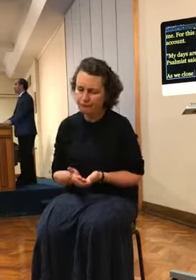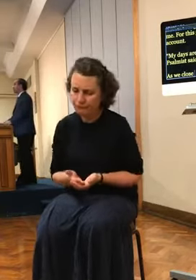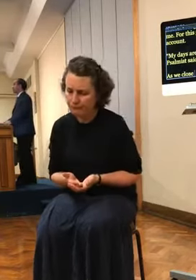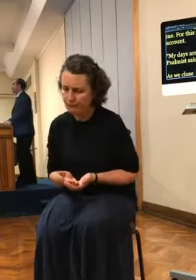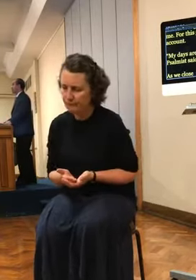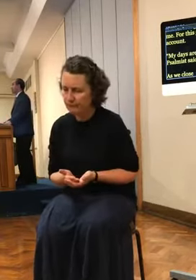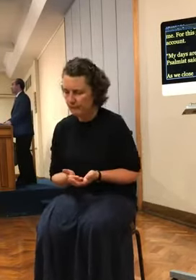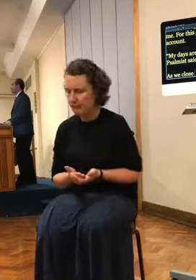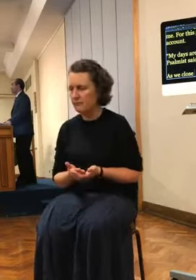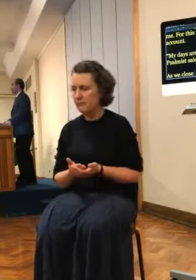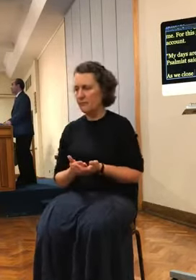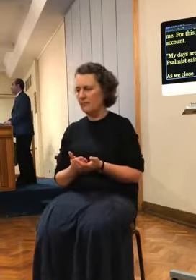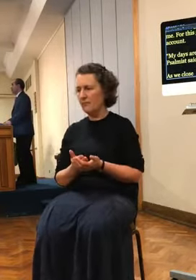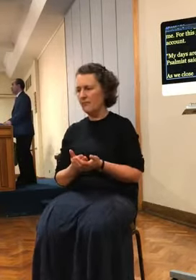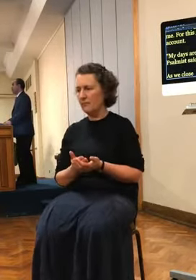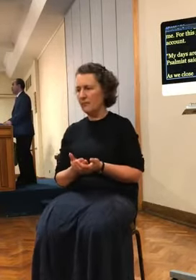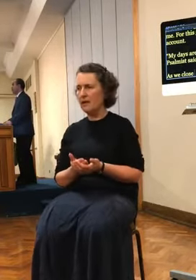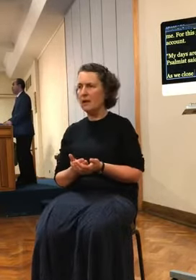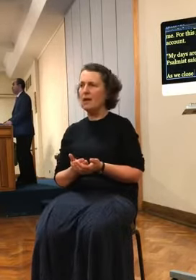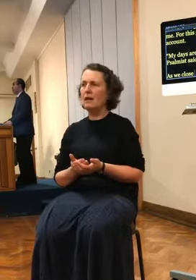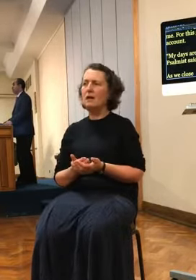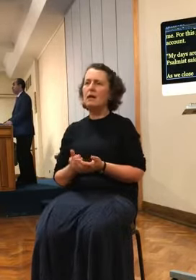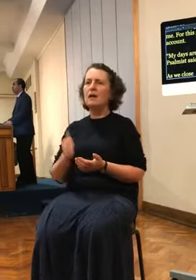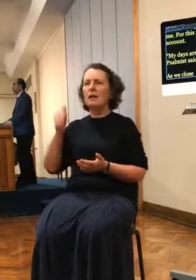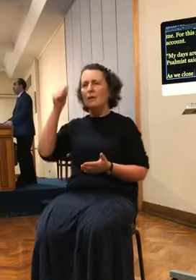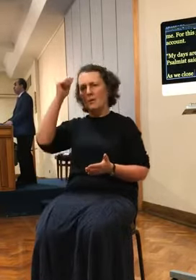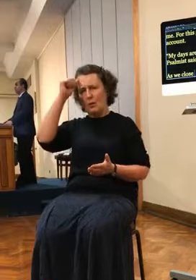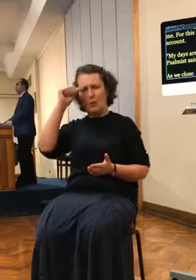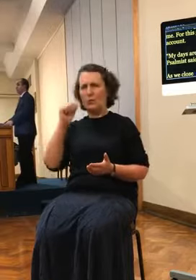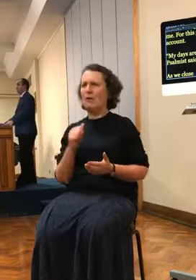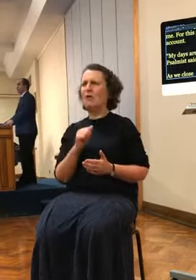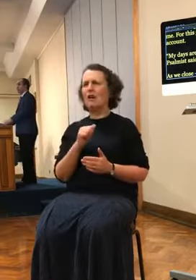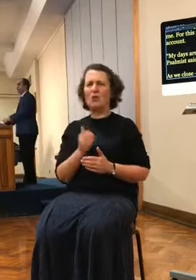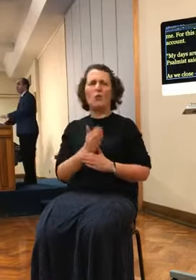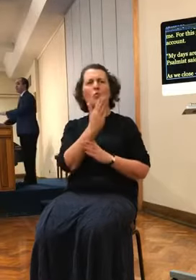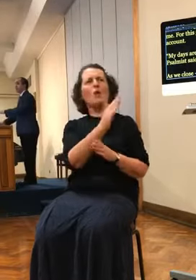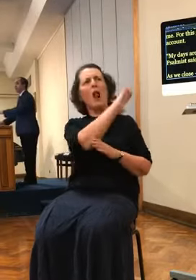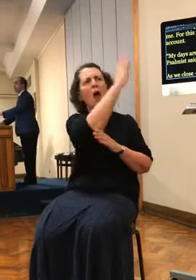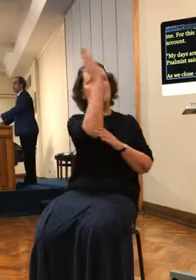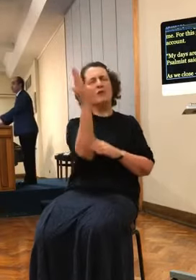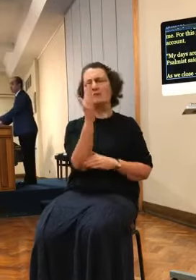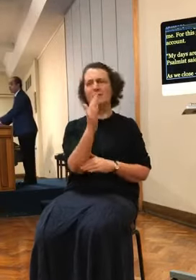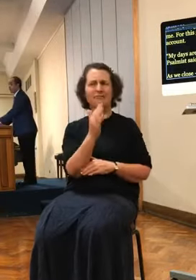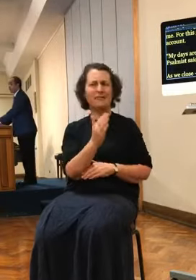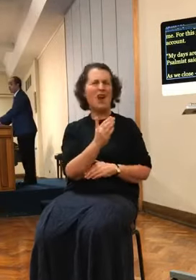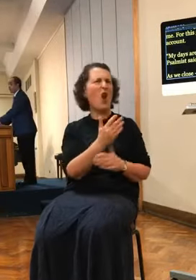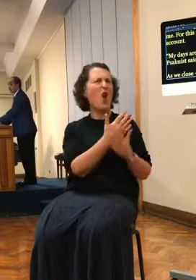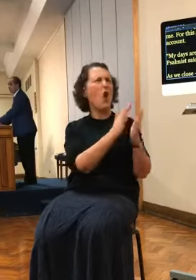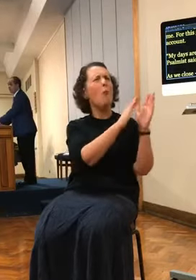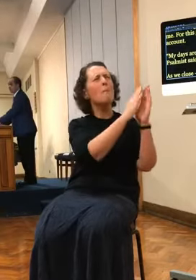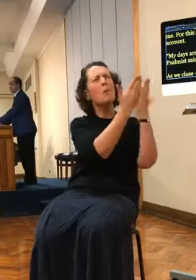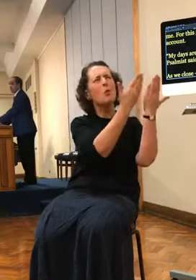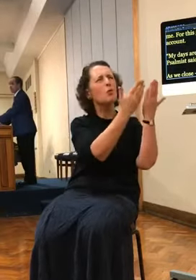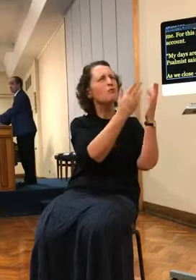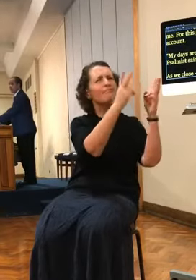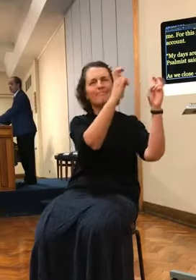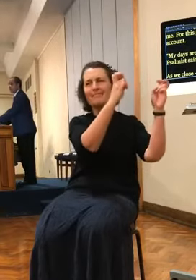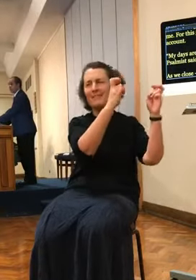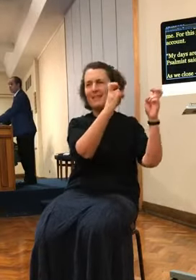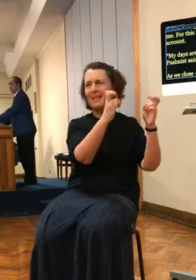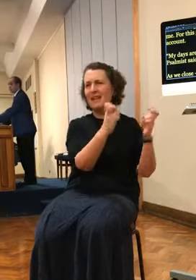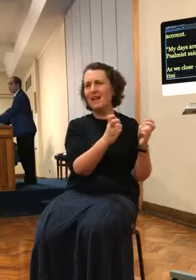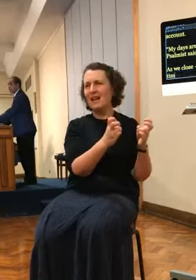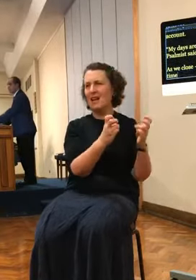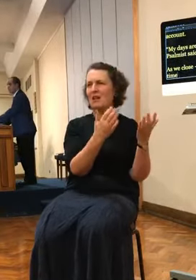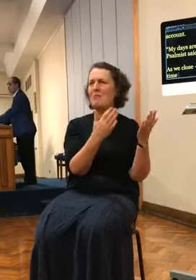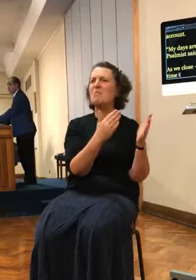are thousands of books written about managing the time. But these are very simple guidelines to help